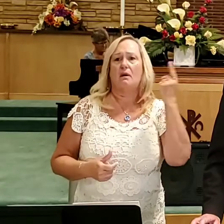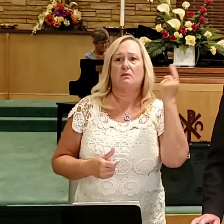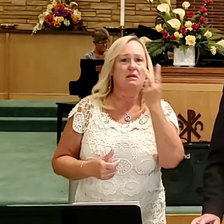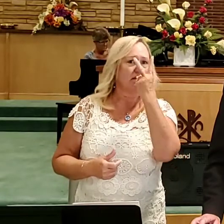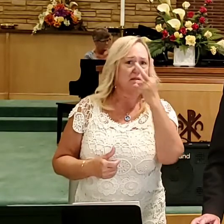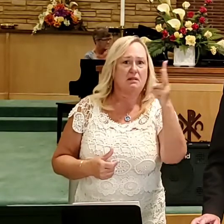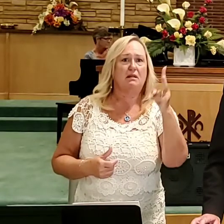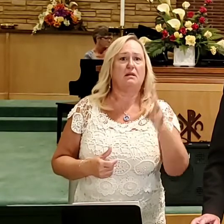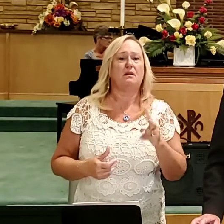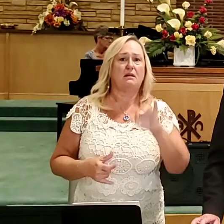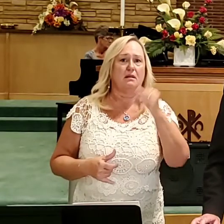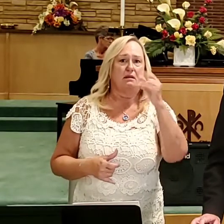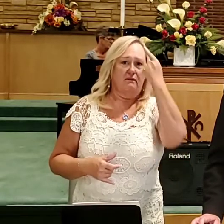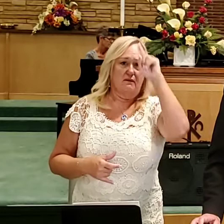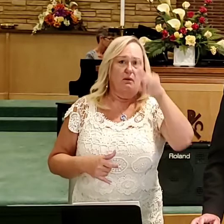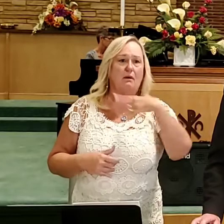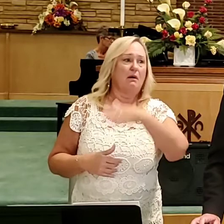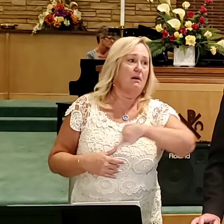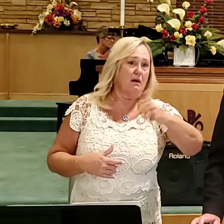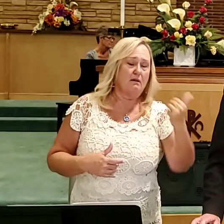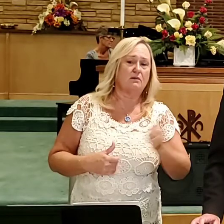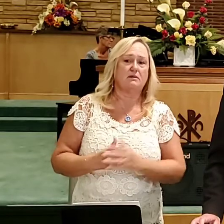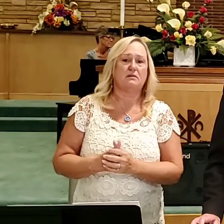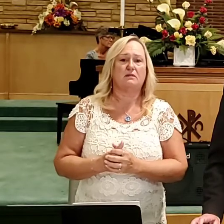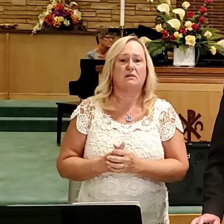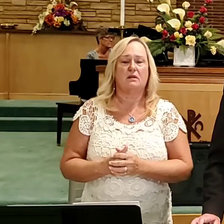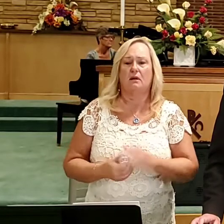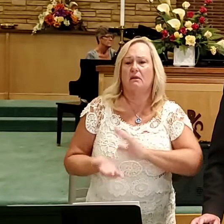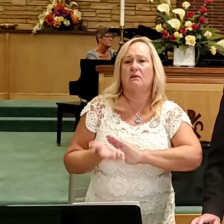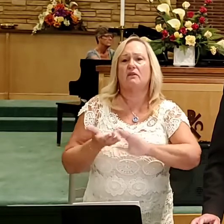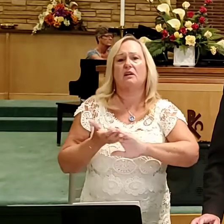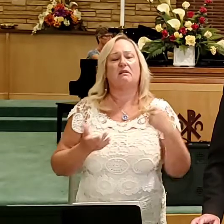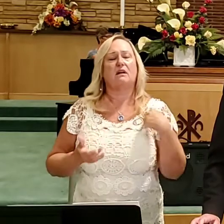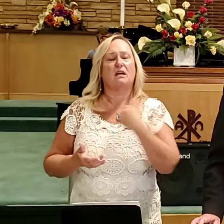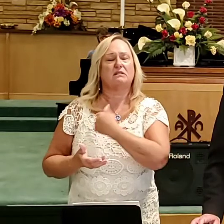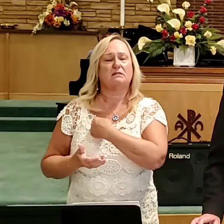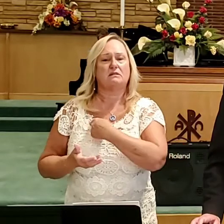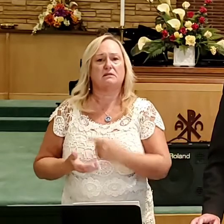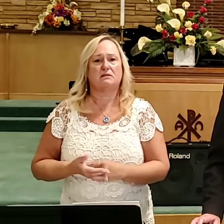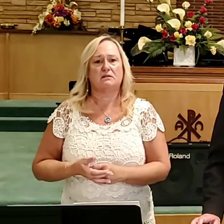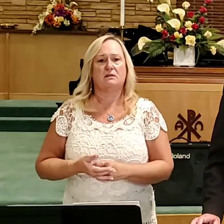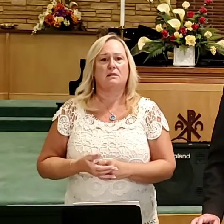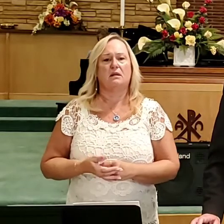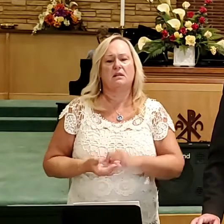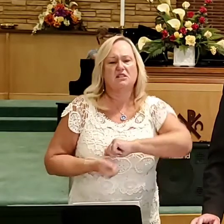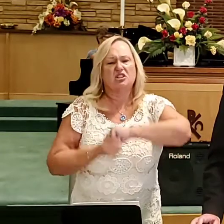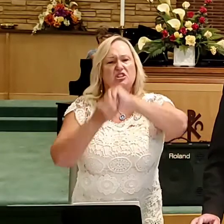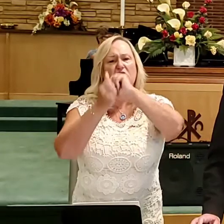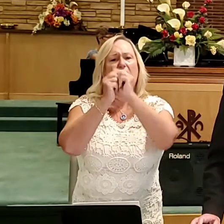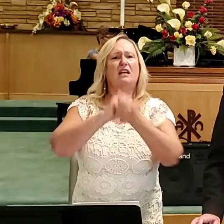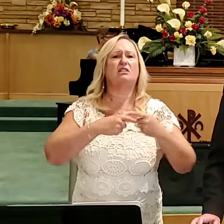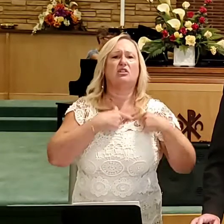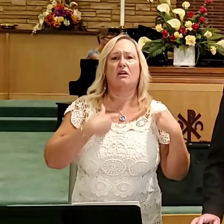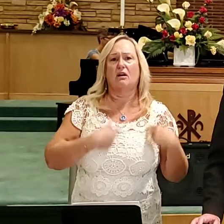it for others. Forgive us. Turn our hearts.